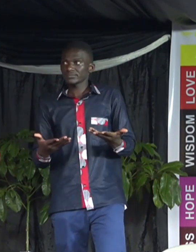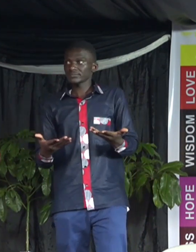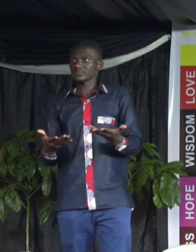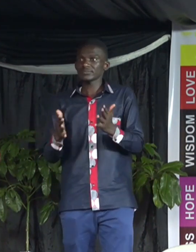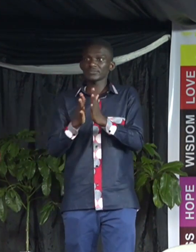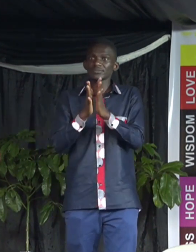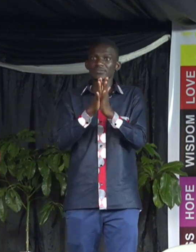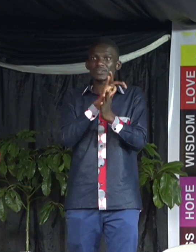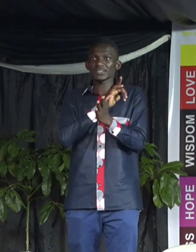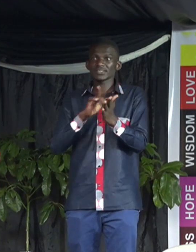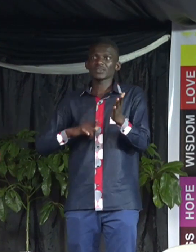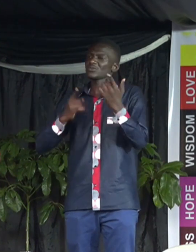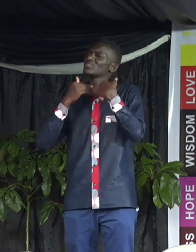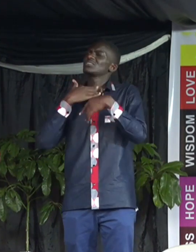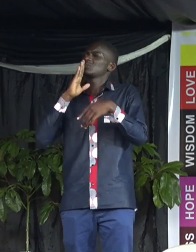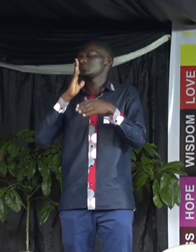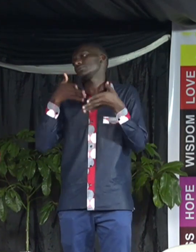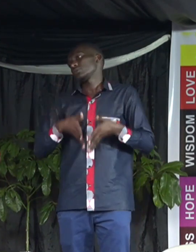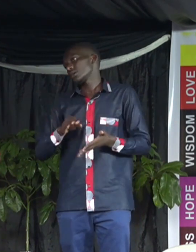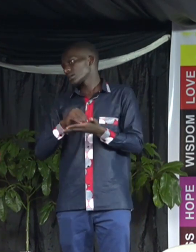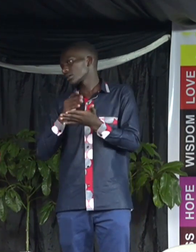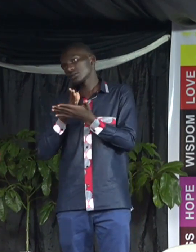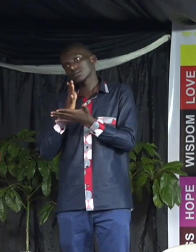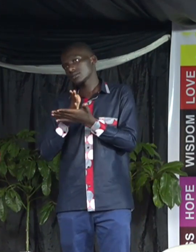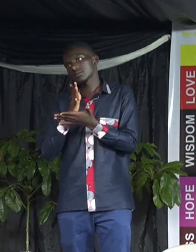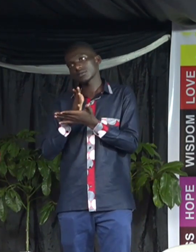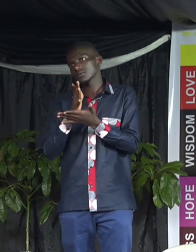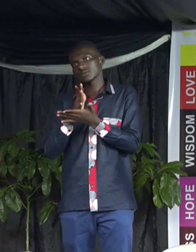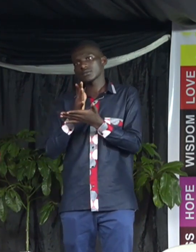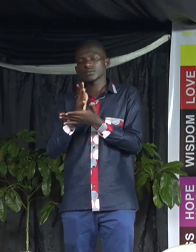Yes, you have a zibu. Tuweta agatuloko ke aboluganda. We need to get born again.